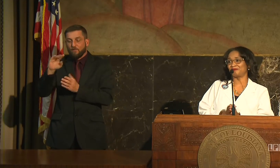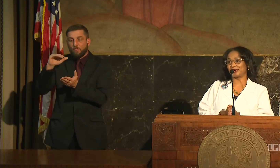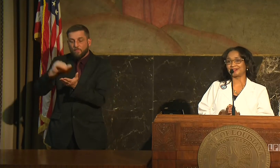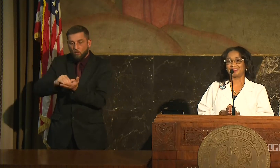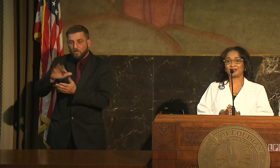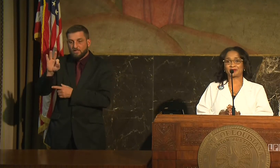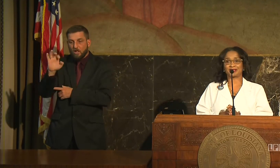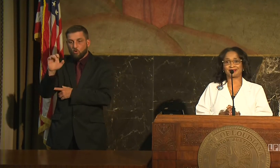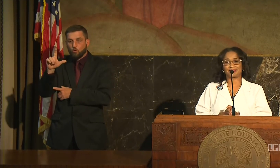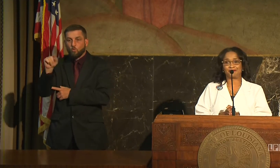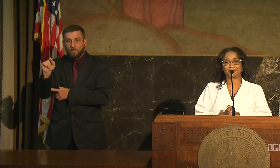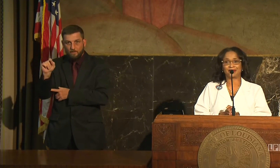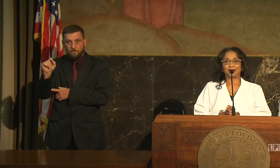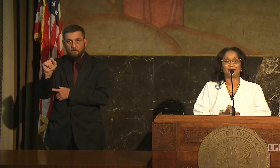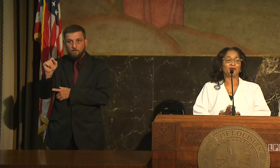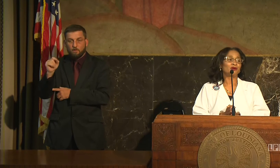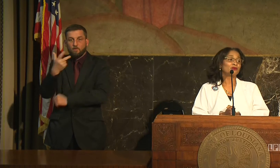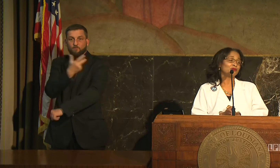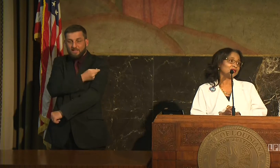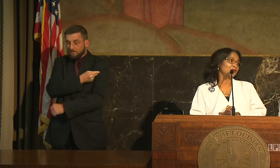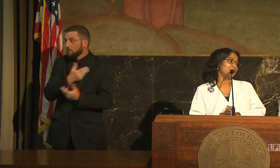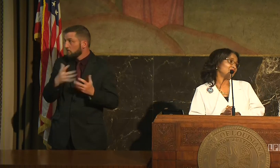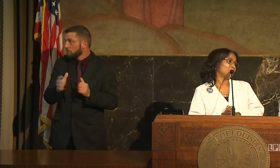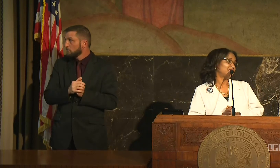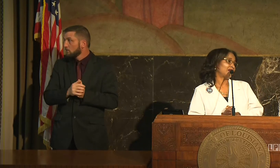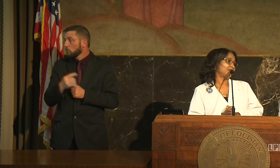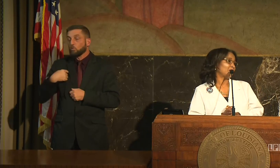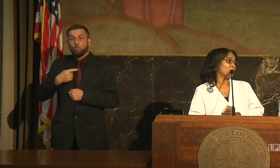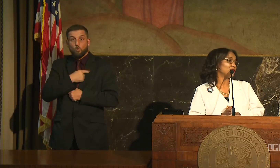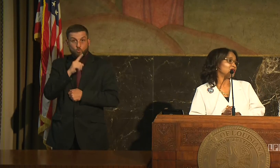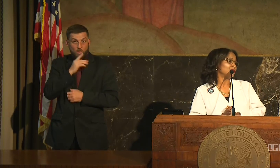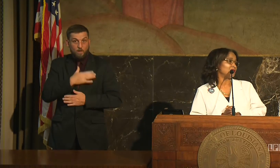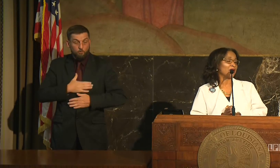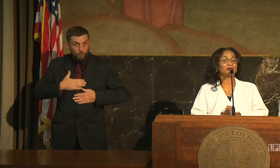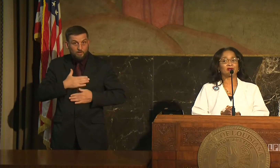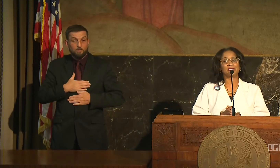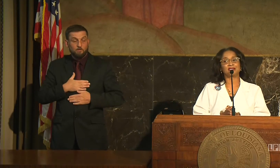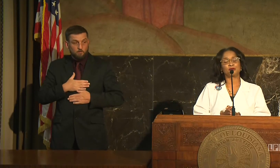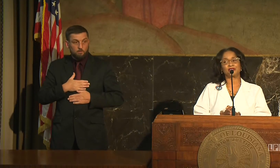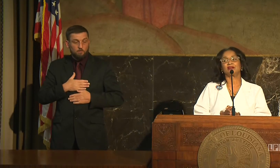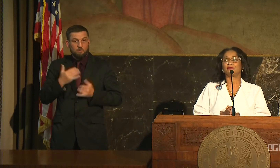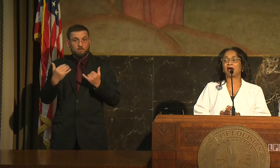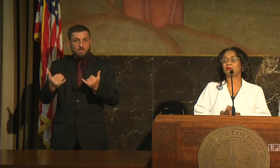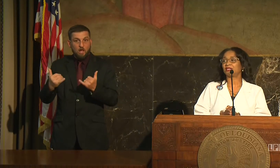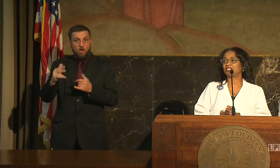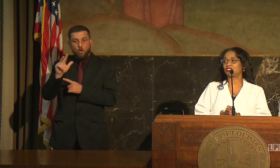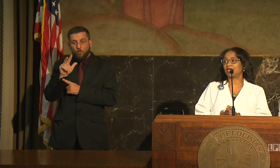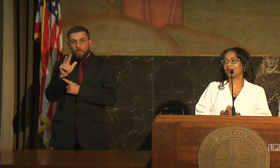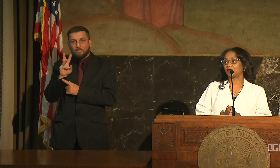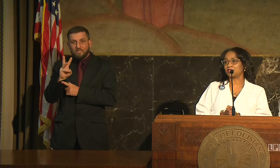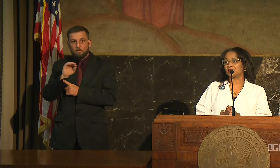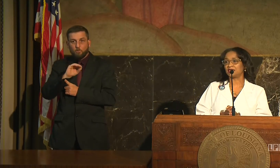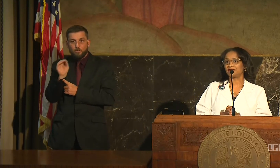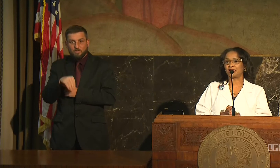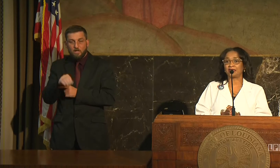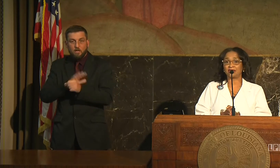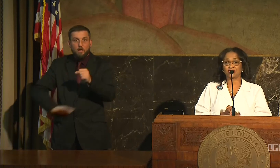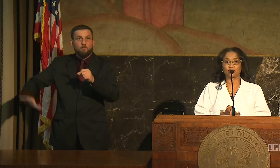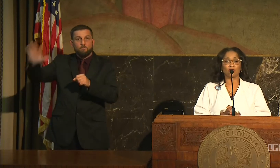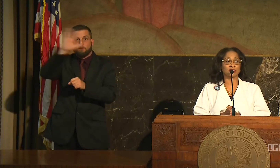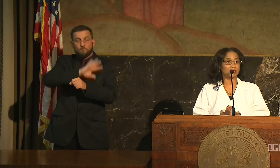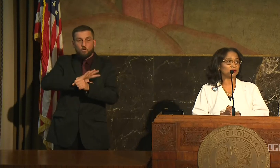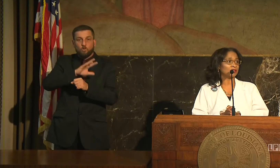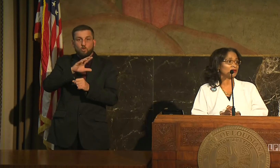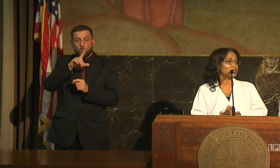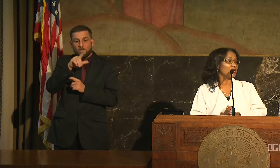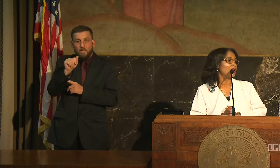3,027,920 vaccine doses. We are really pleased with that. That represents about 36% of the population having received an